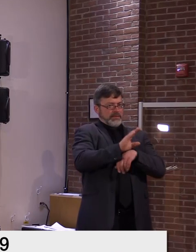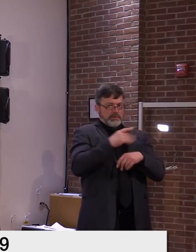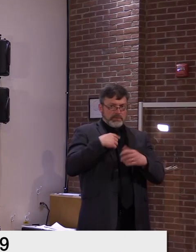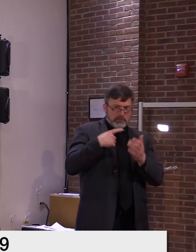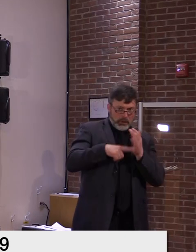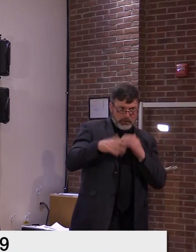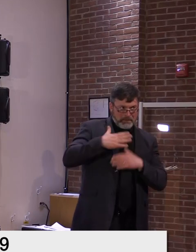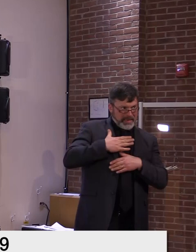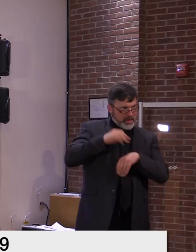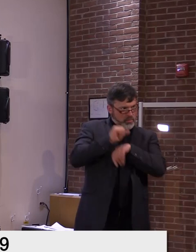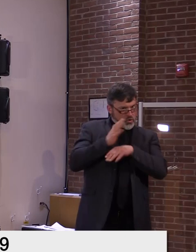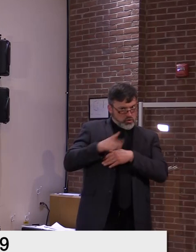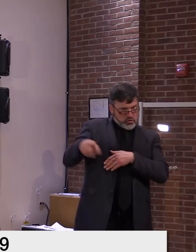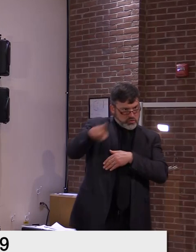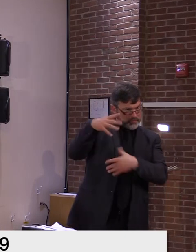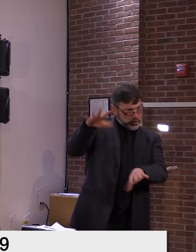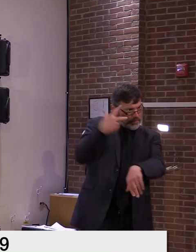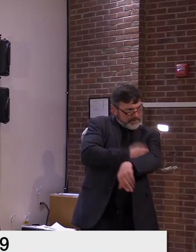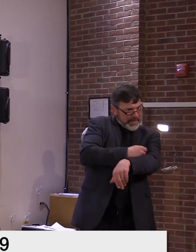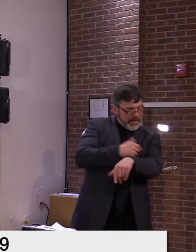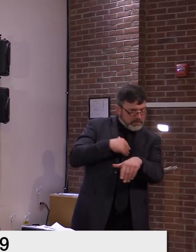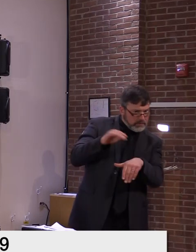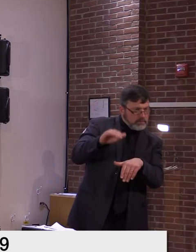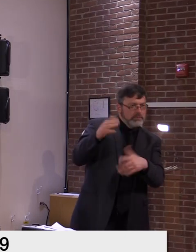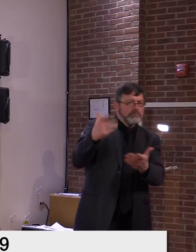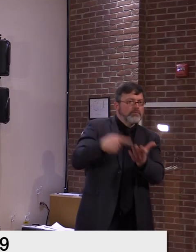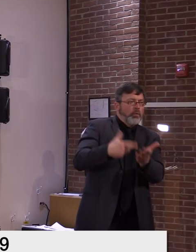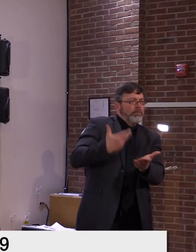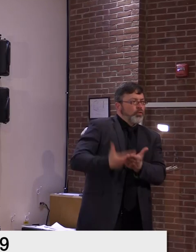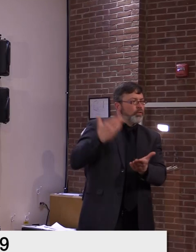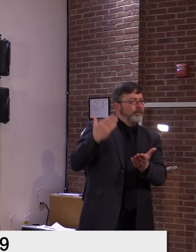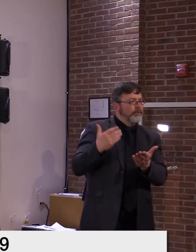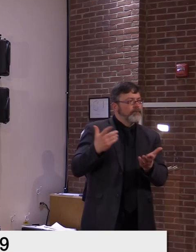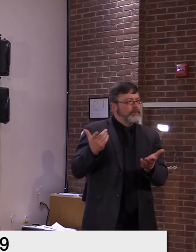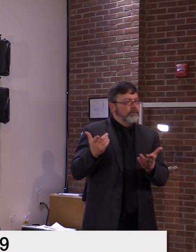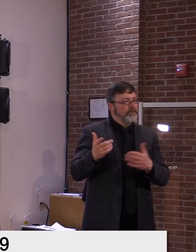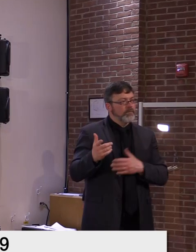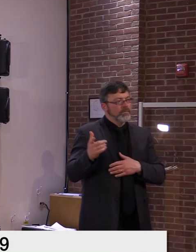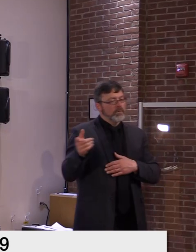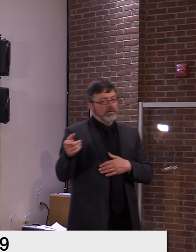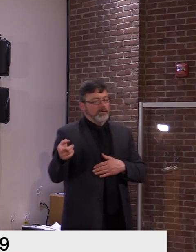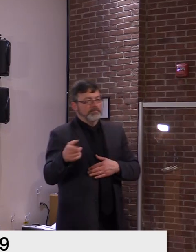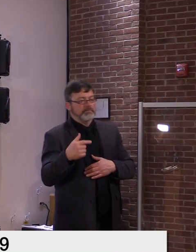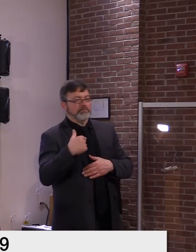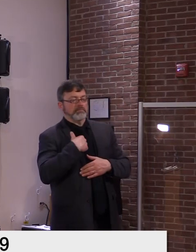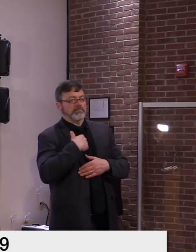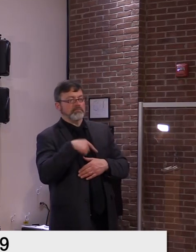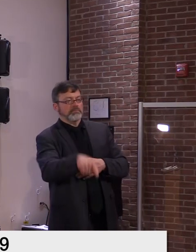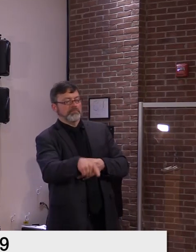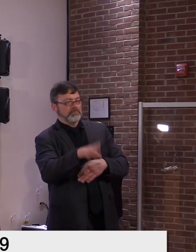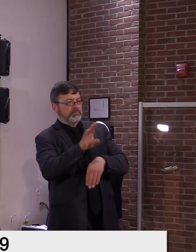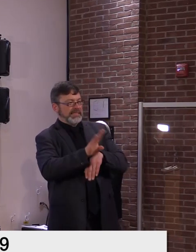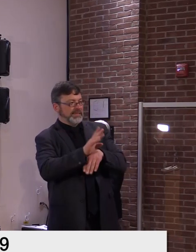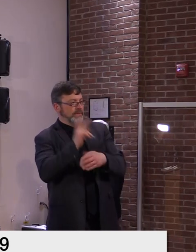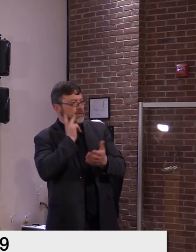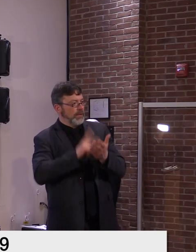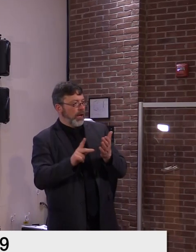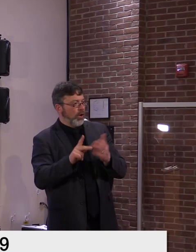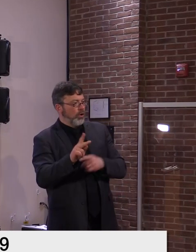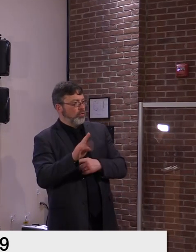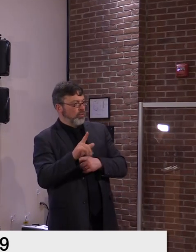So is your question about employers wanting to check with employees or wanting to check when they're serving